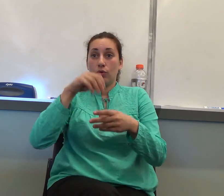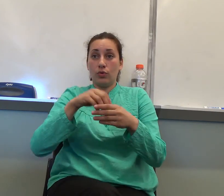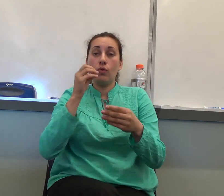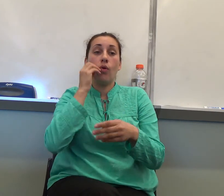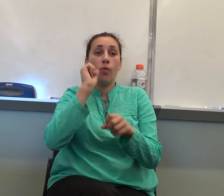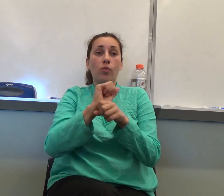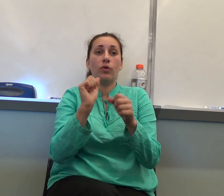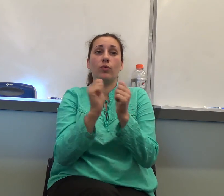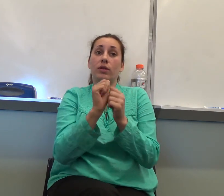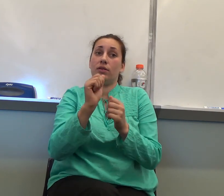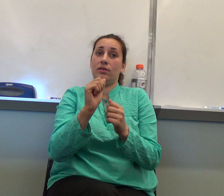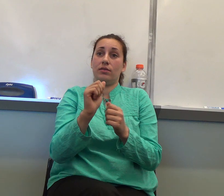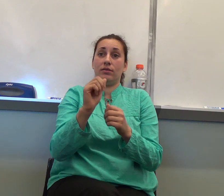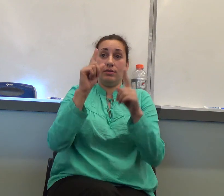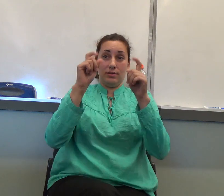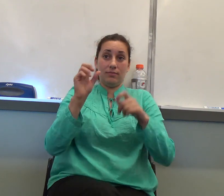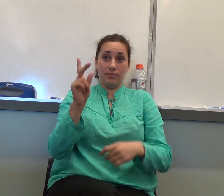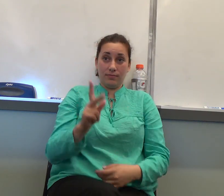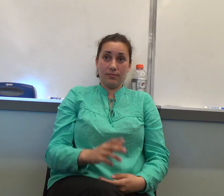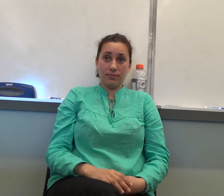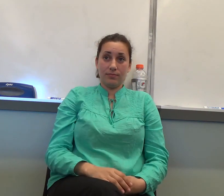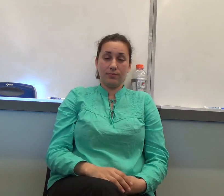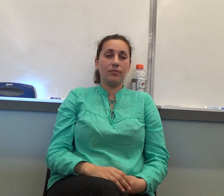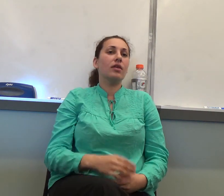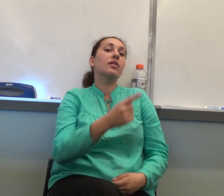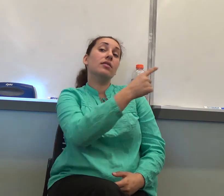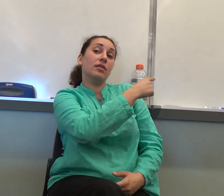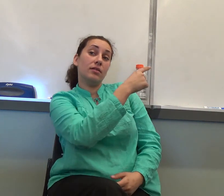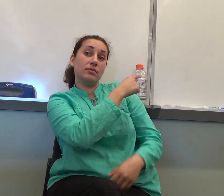This will be homework for Monday, not for the test.